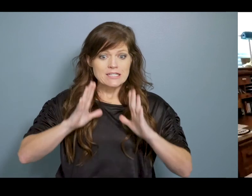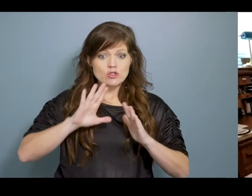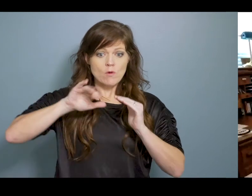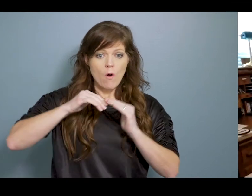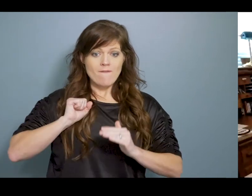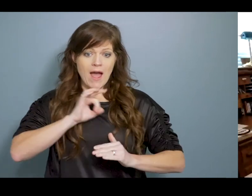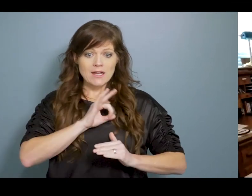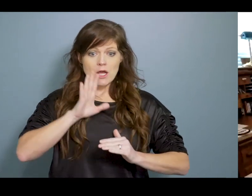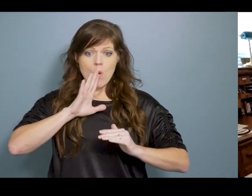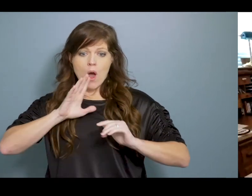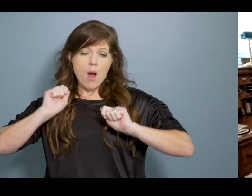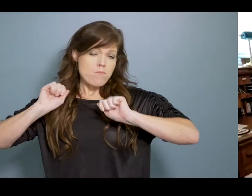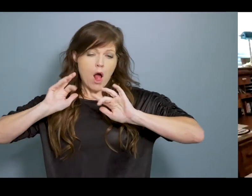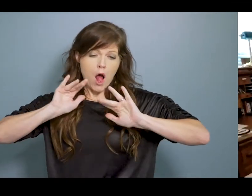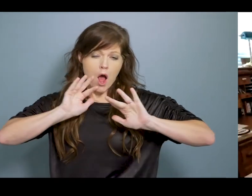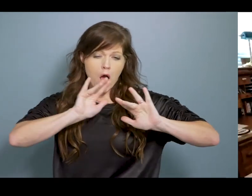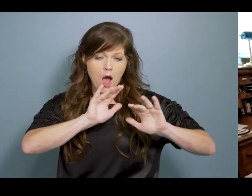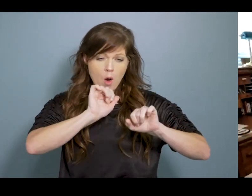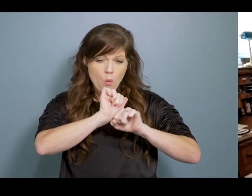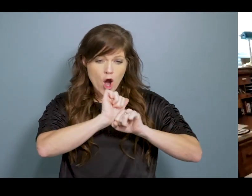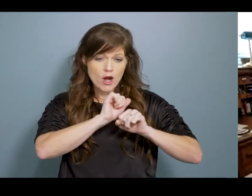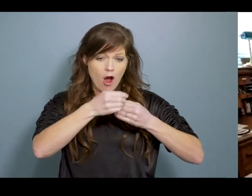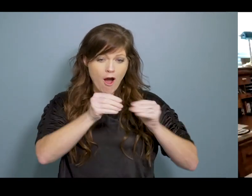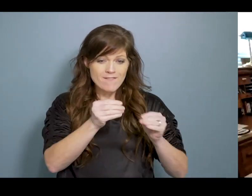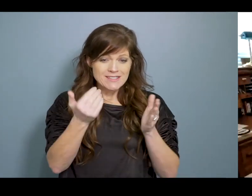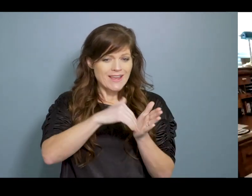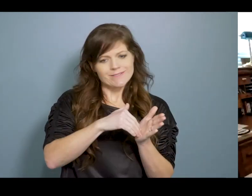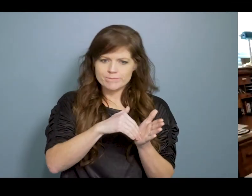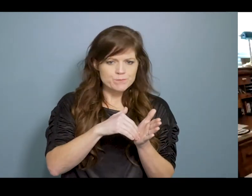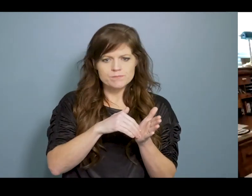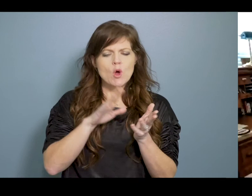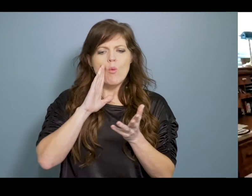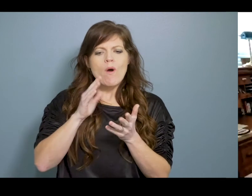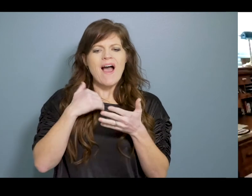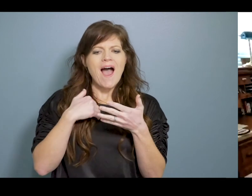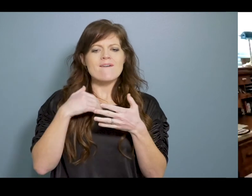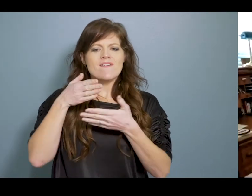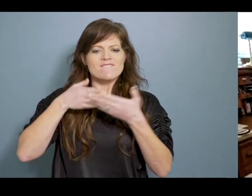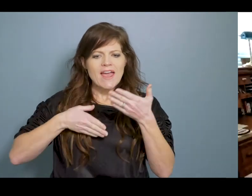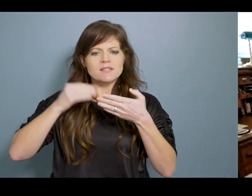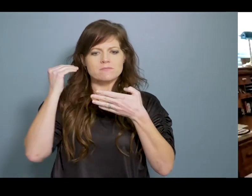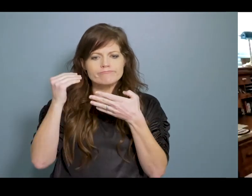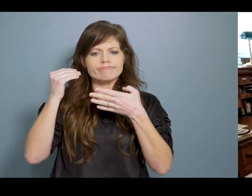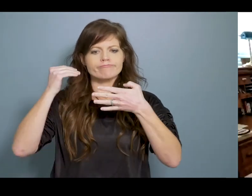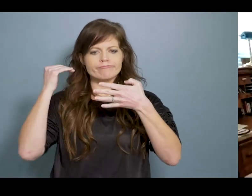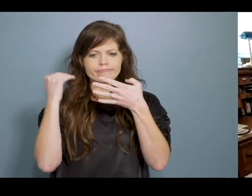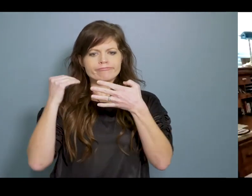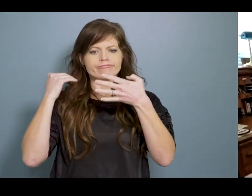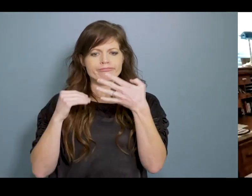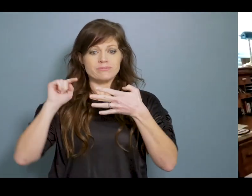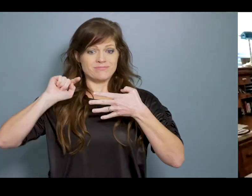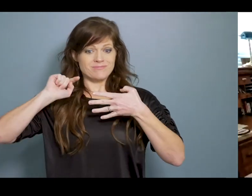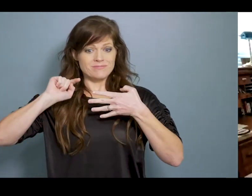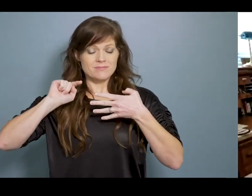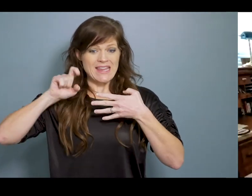I think Christy, more than anybody, I know that Christy, for example, in the community, we've actually started having face-to-face meetings with